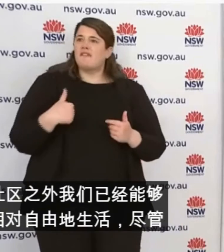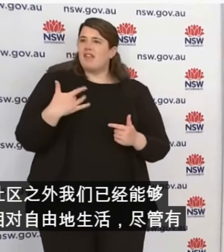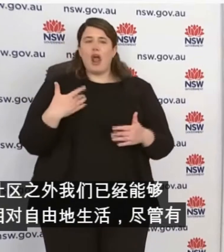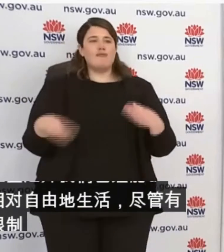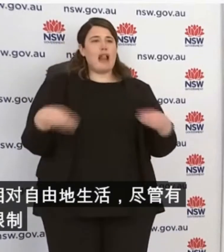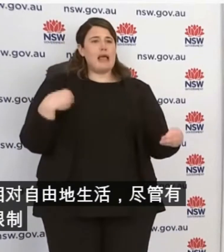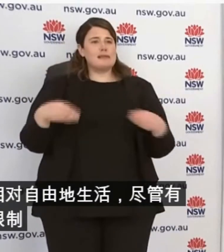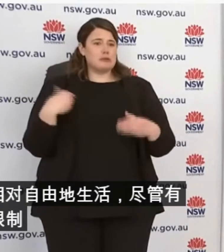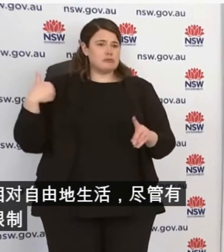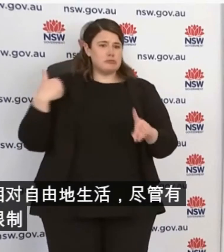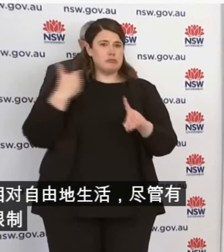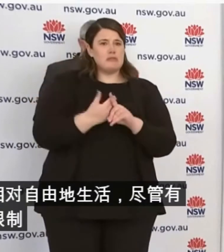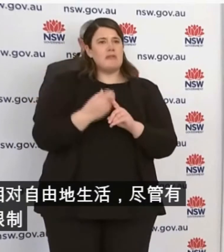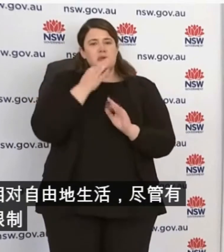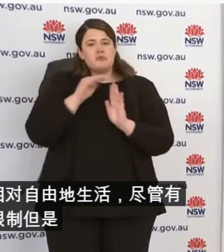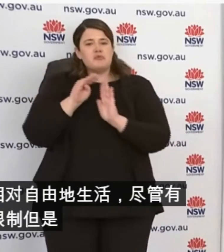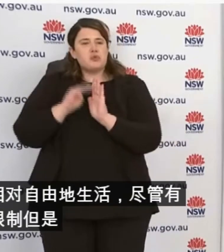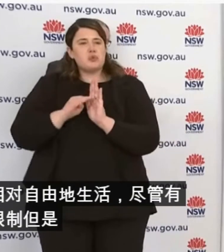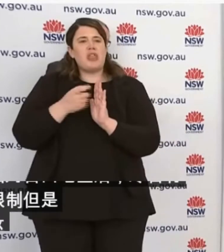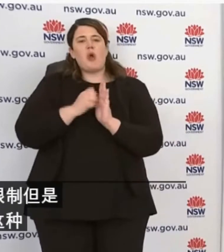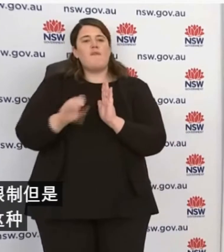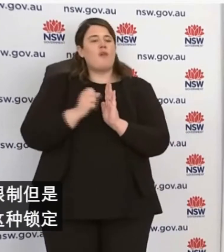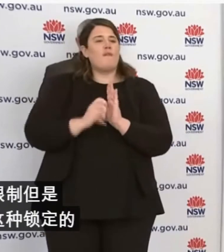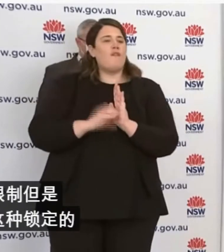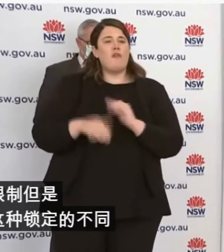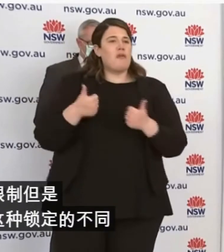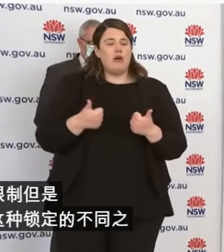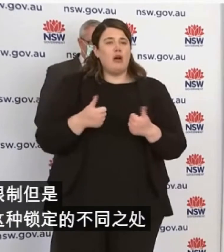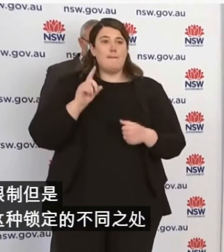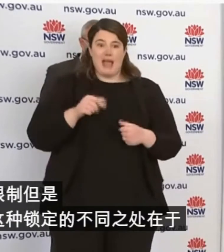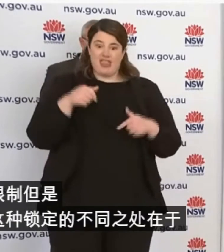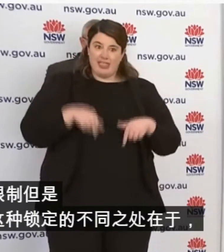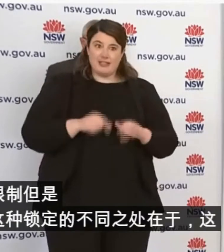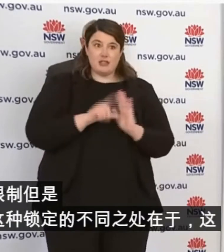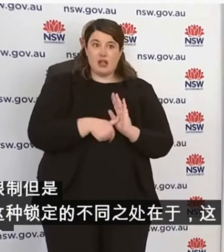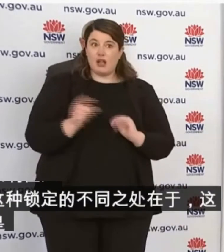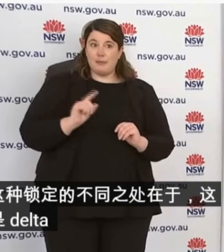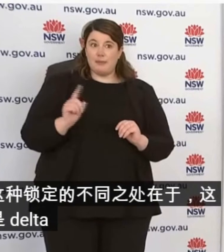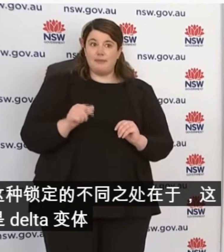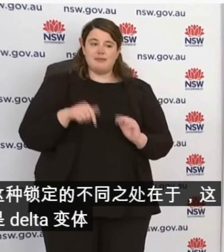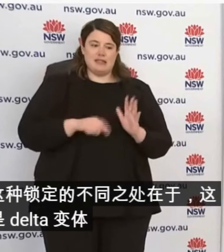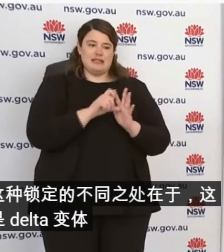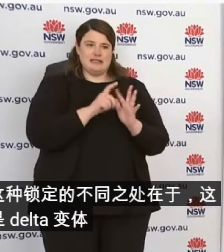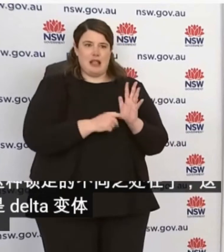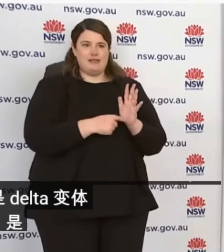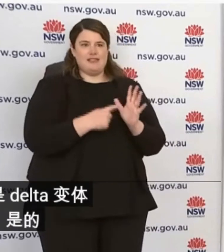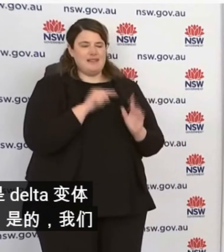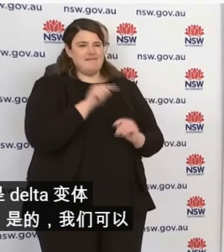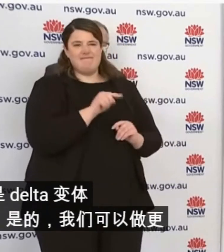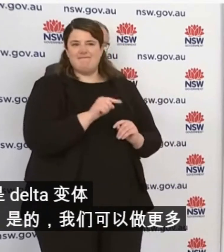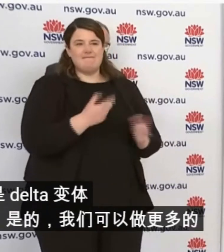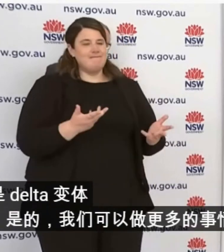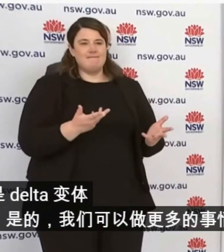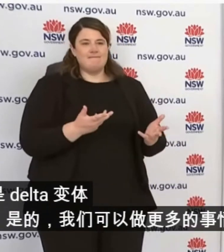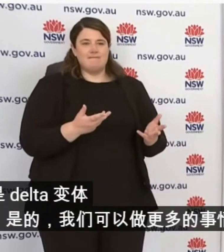freely, albeit with restrictions. But what is different for this lockdown is the fact that this is the Delta variant. And yes, we